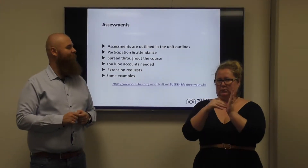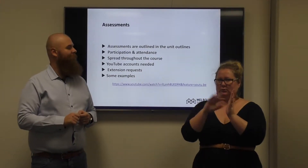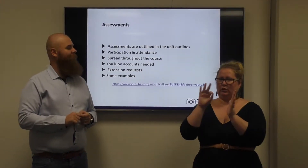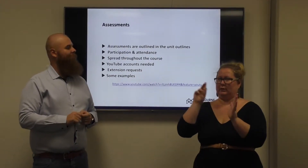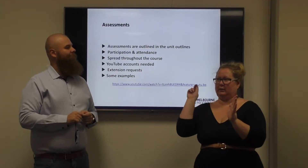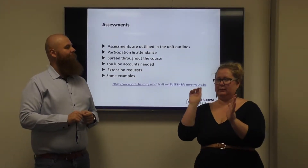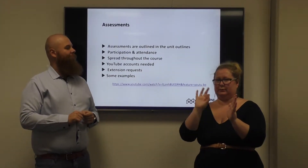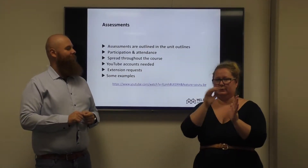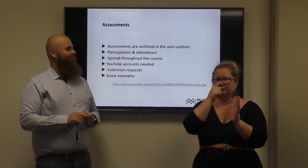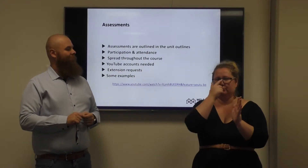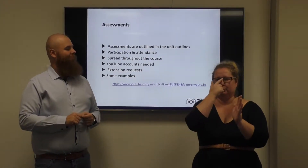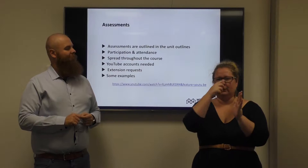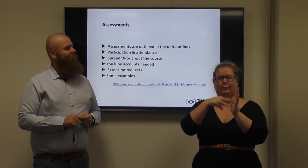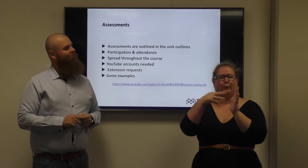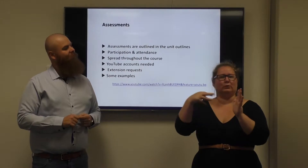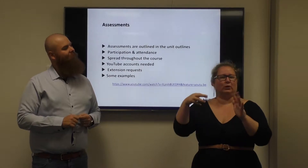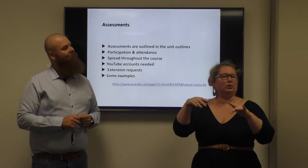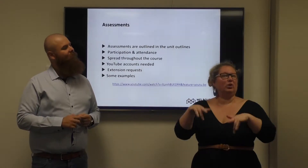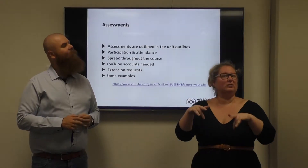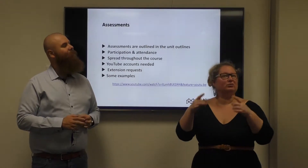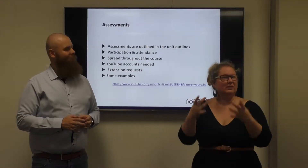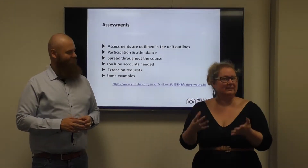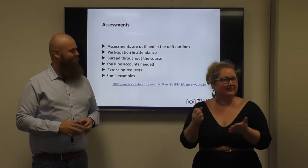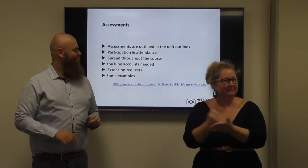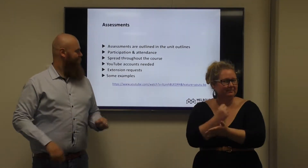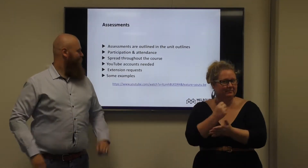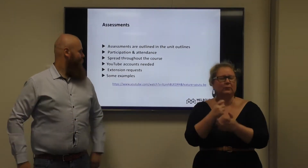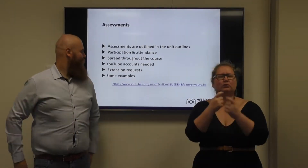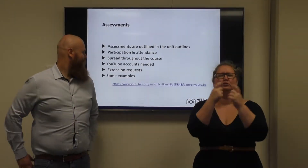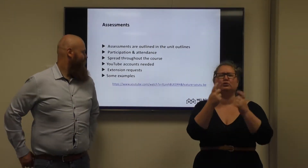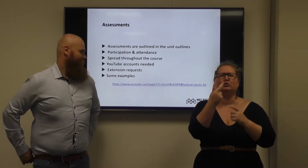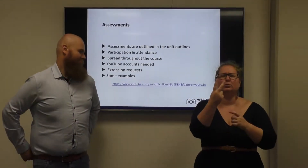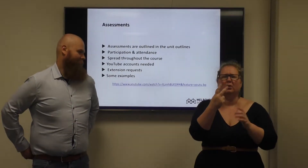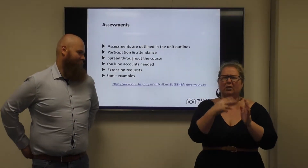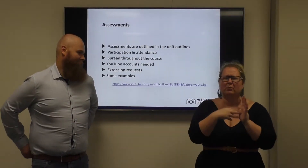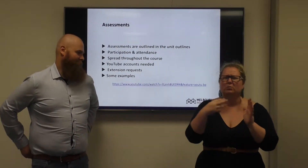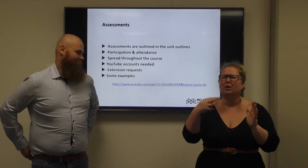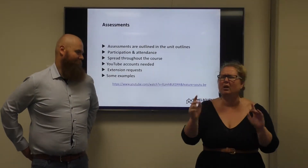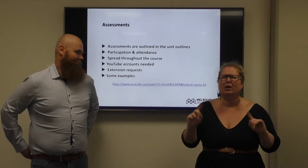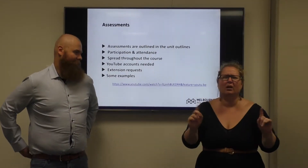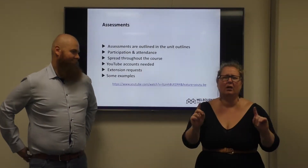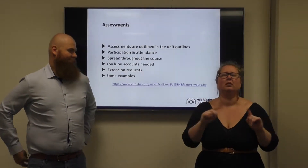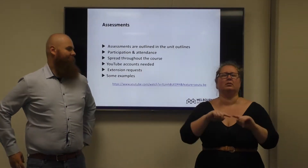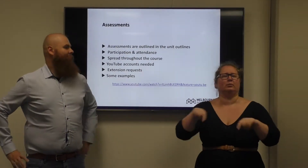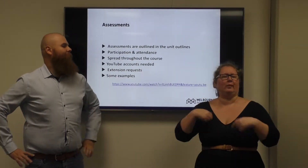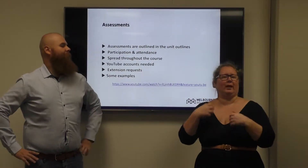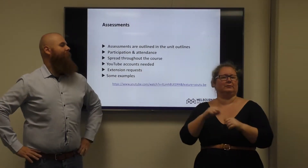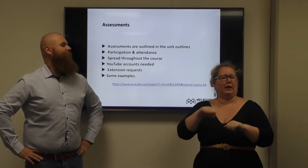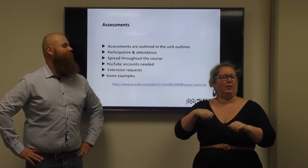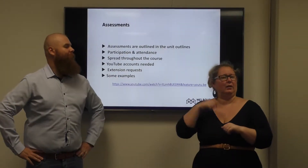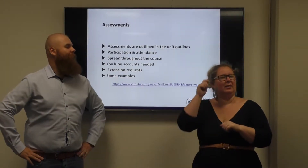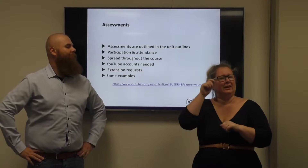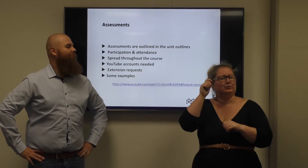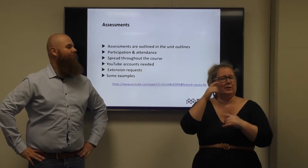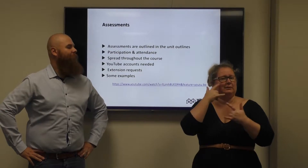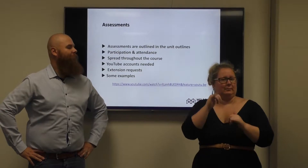so something I want to add that's not up there, Moodle is not yet ready, which is a bit of a shame. Certificate 2 students might be thinking, what is